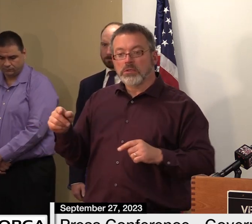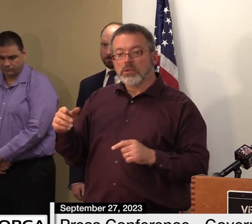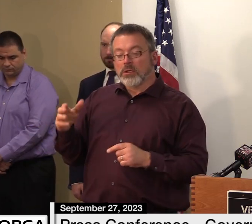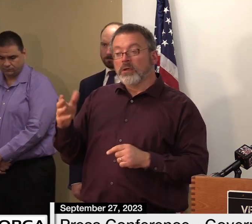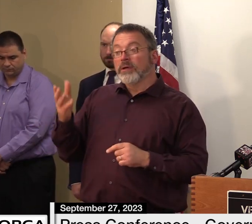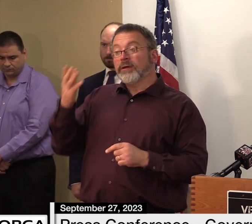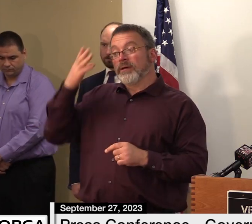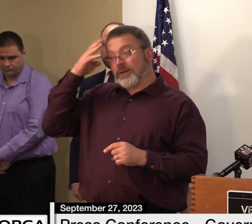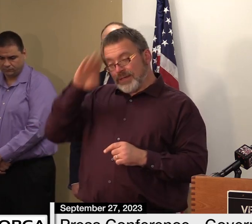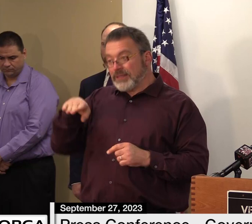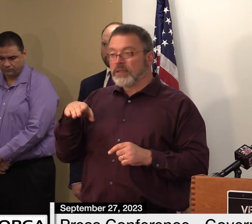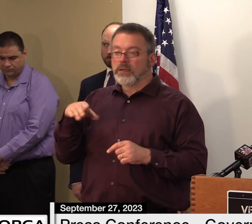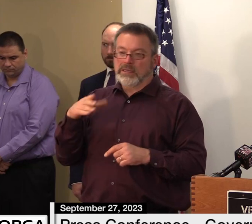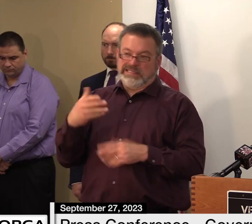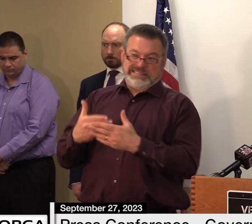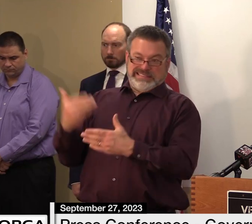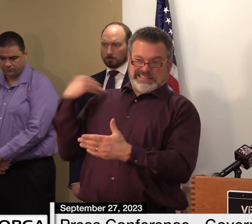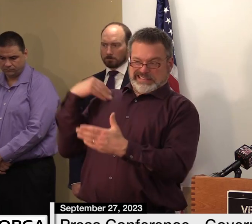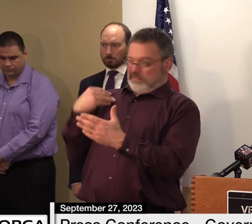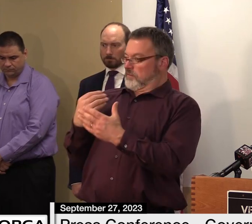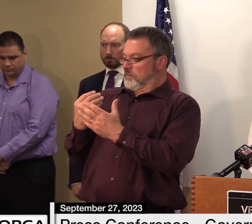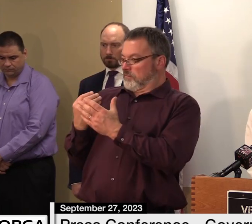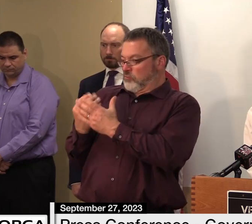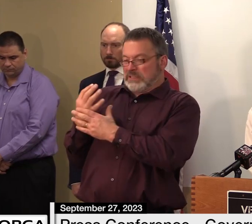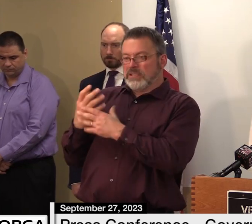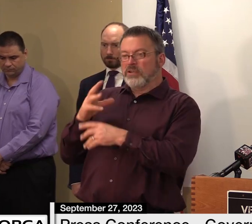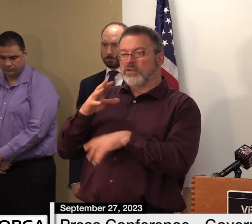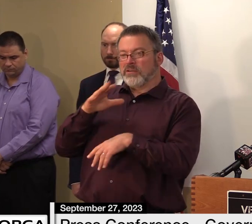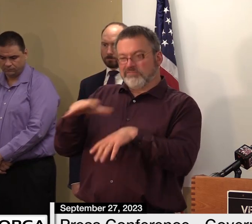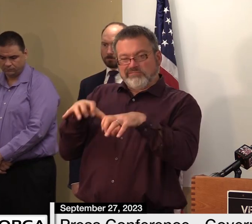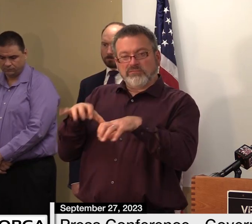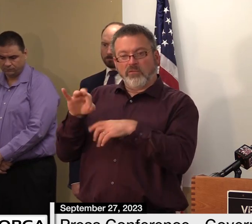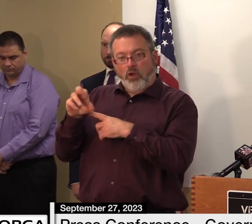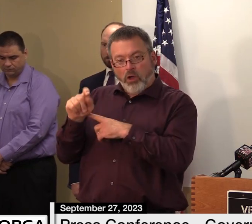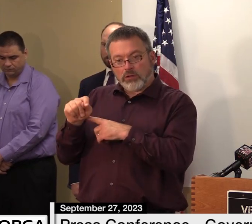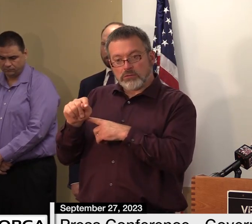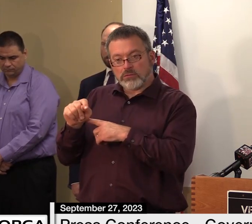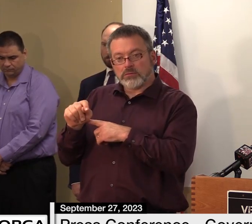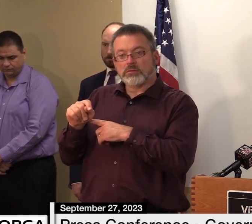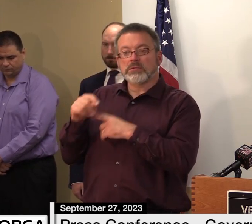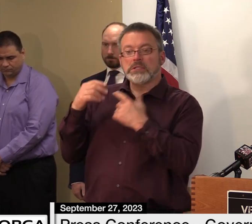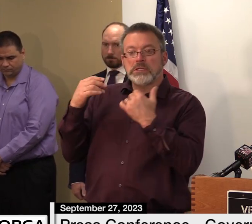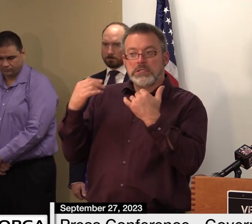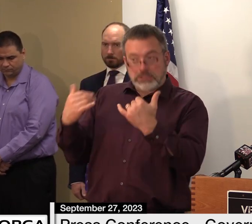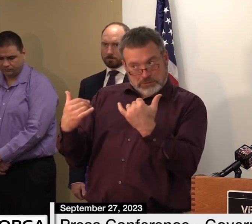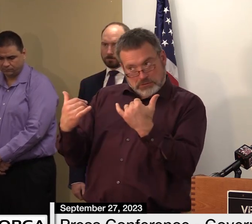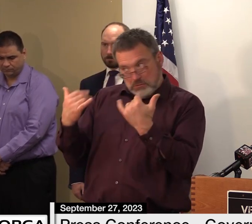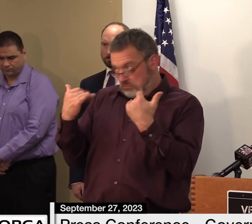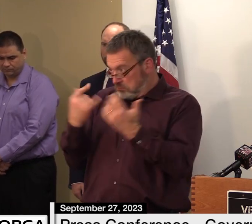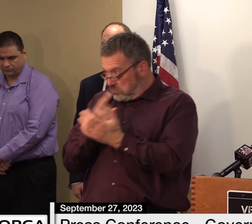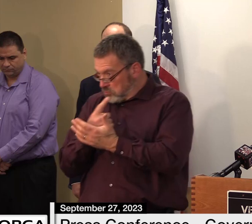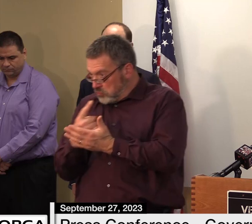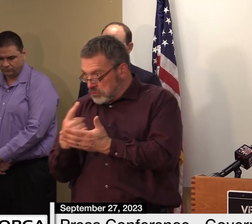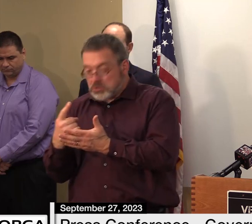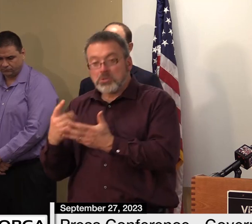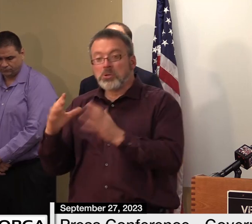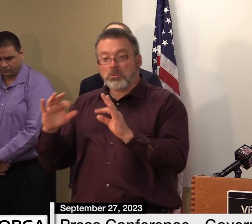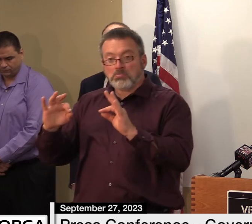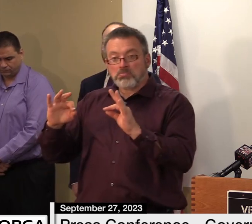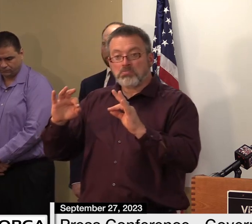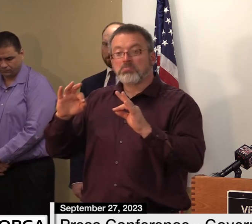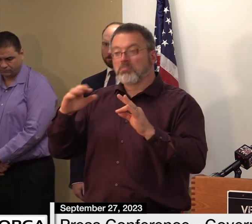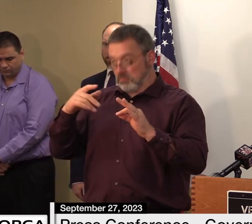think people are encouraged. And we've got some great weather this week. A lot of work's been done in the field right now. A lot of haying, a lot of corn is